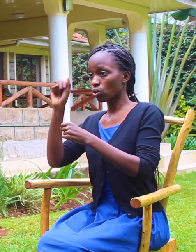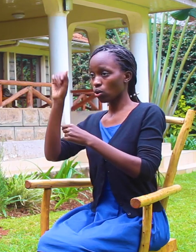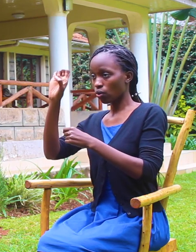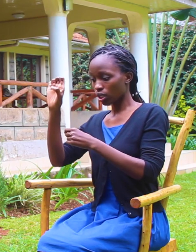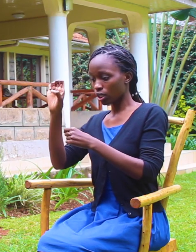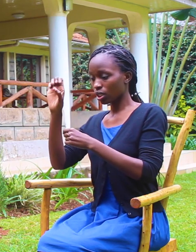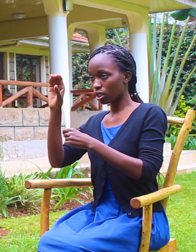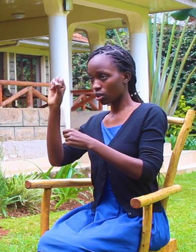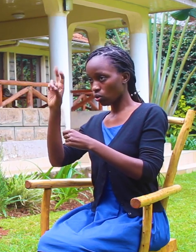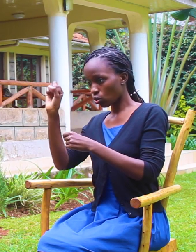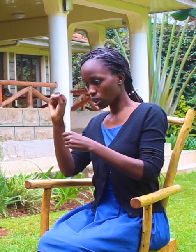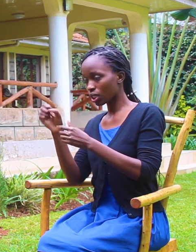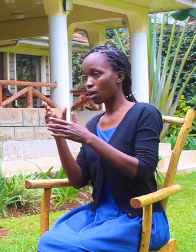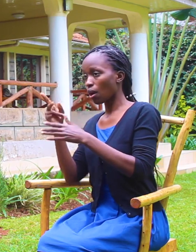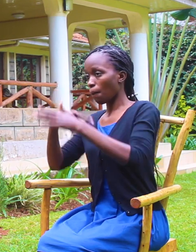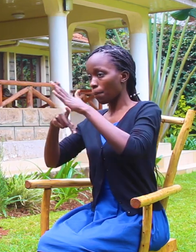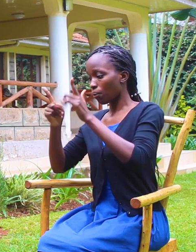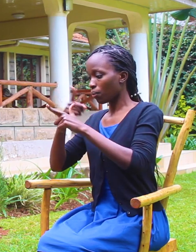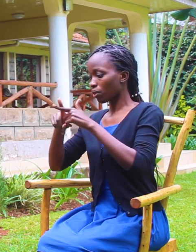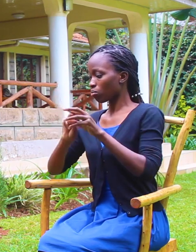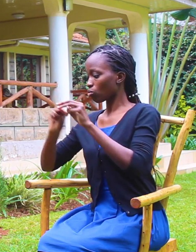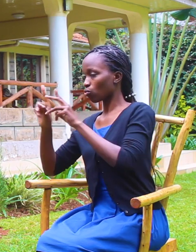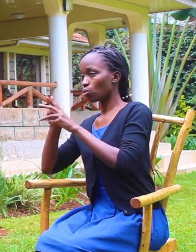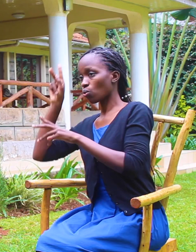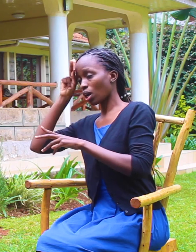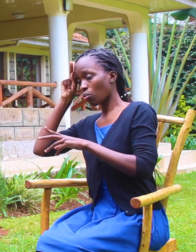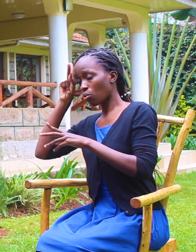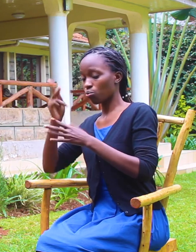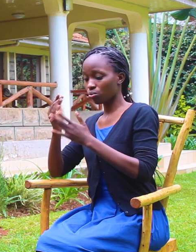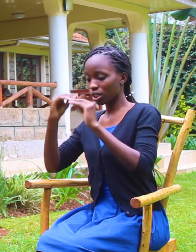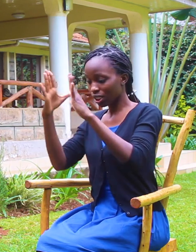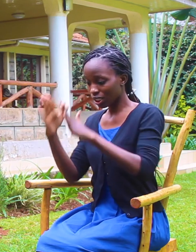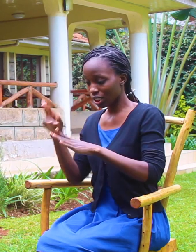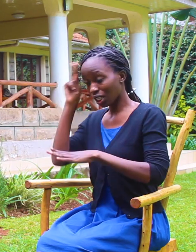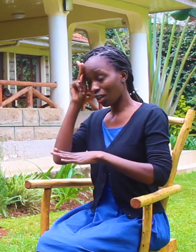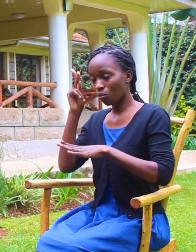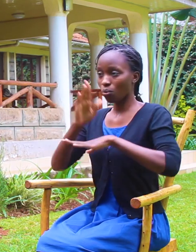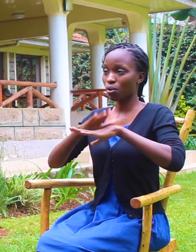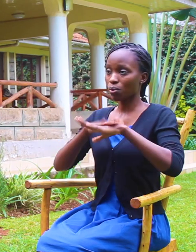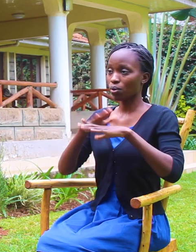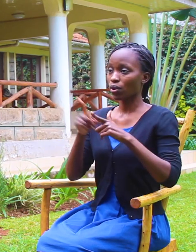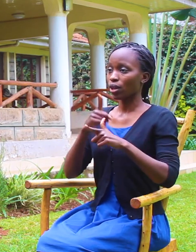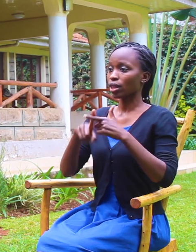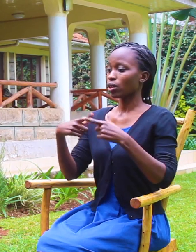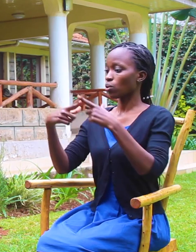School. The teachers in Kambui were wonderful. Then there was a time I took her to Reverend Muhoro in Nyeri.